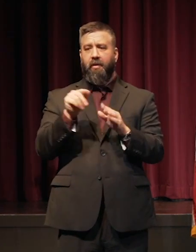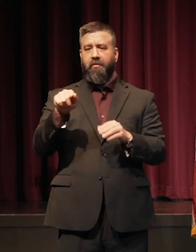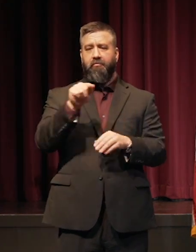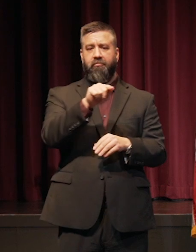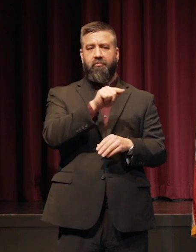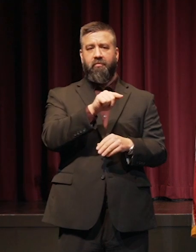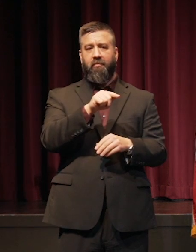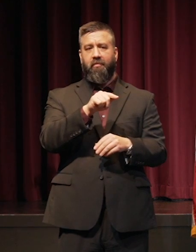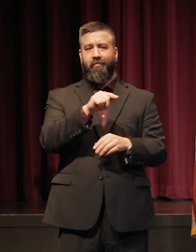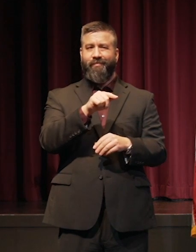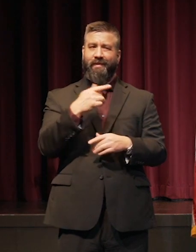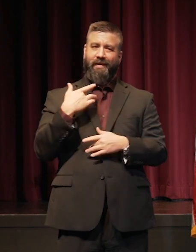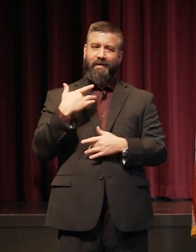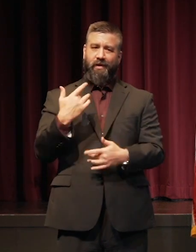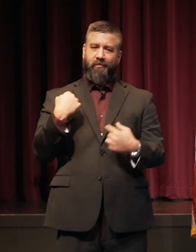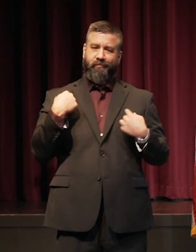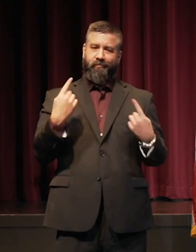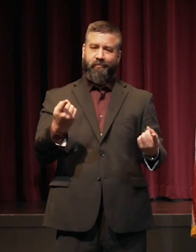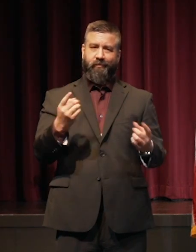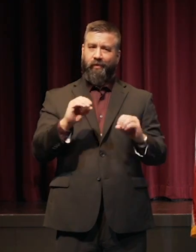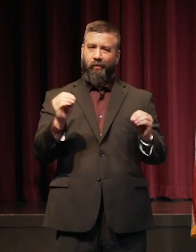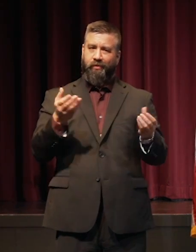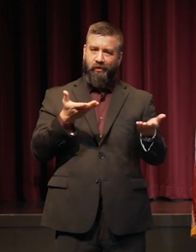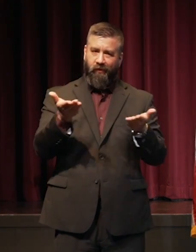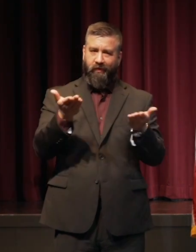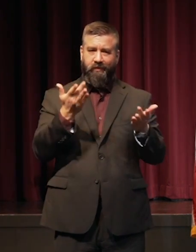that are historically